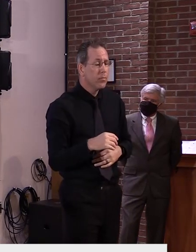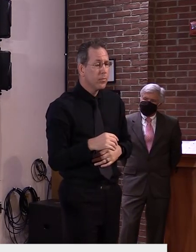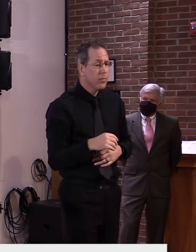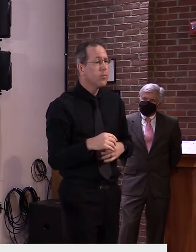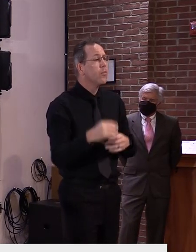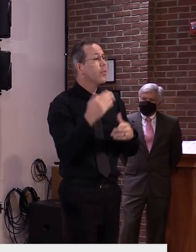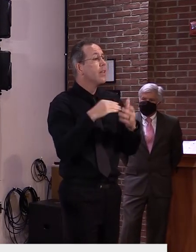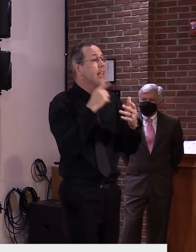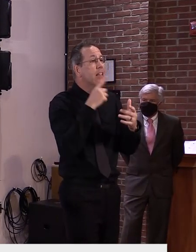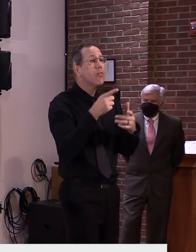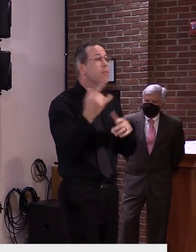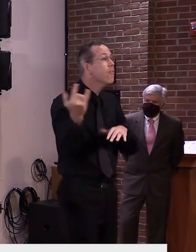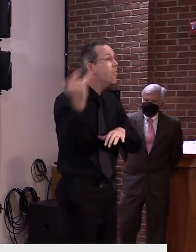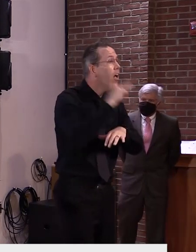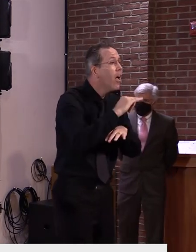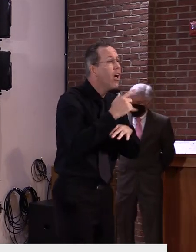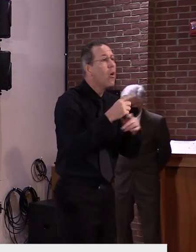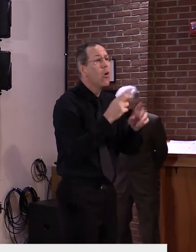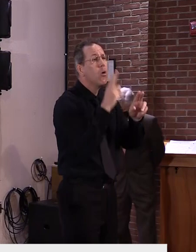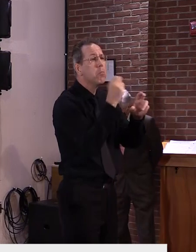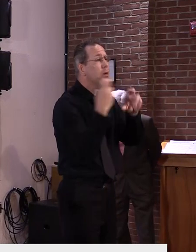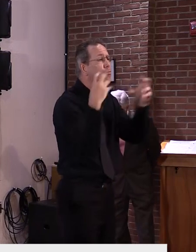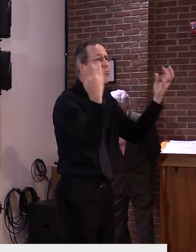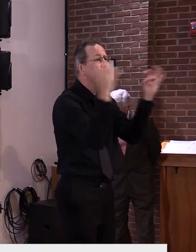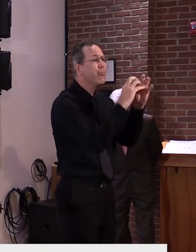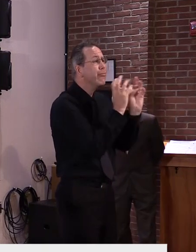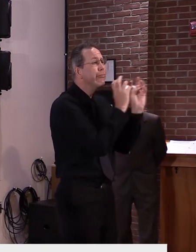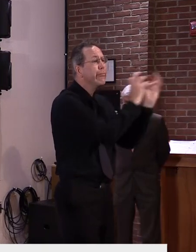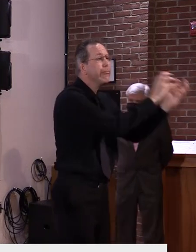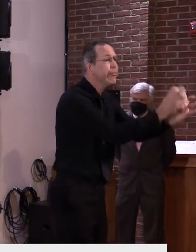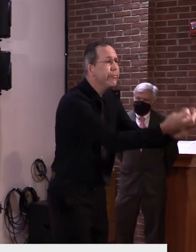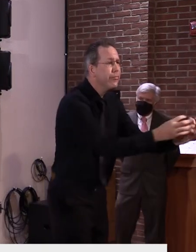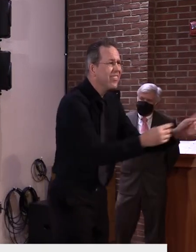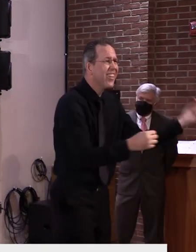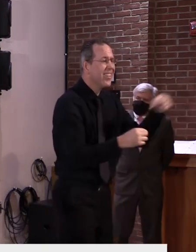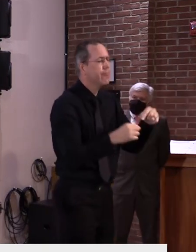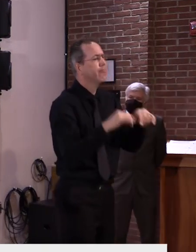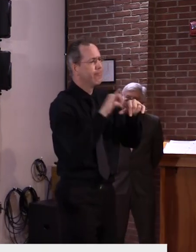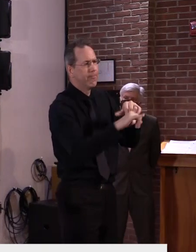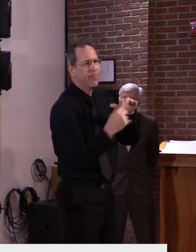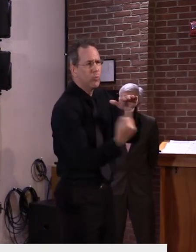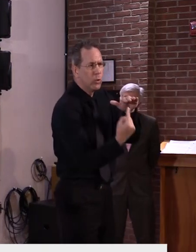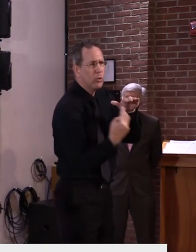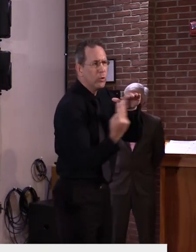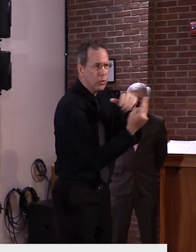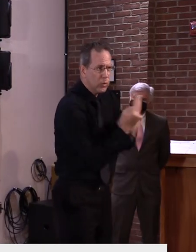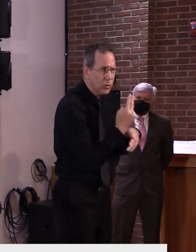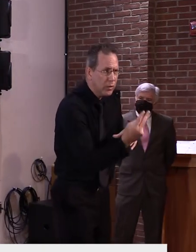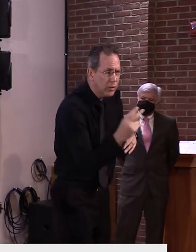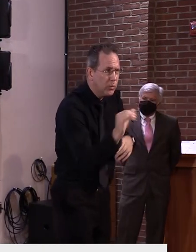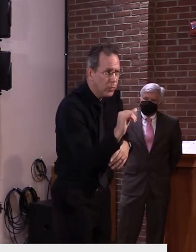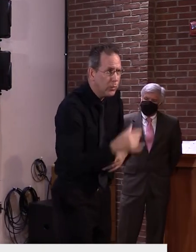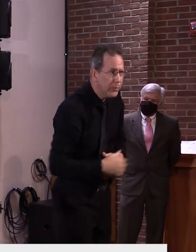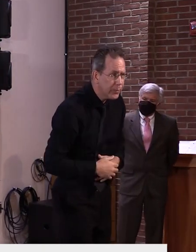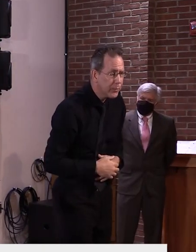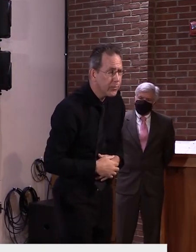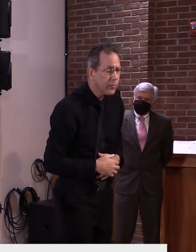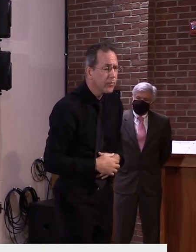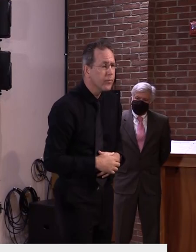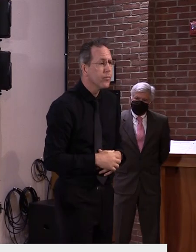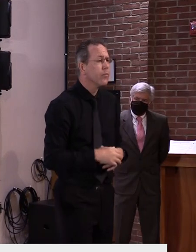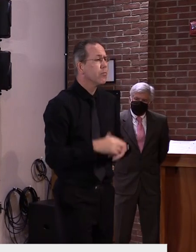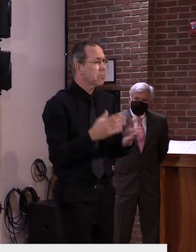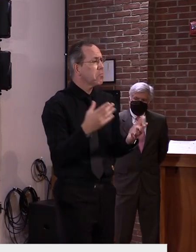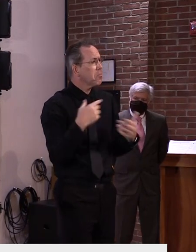other public transportation to get here from anywhere. Following this guidance and being smart about how